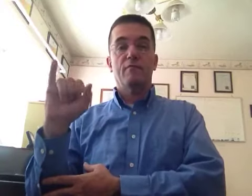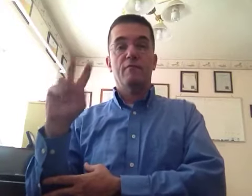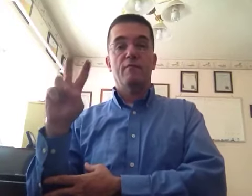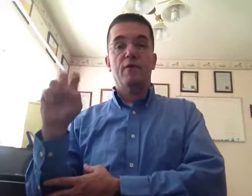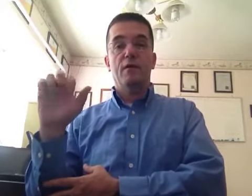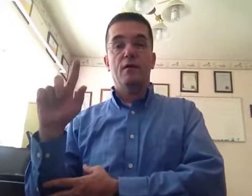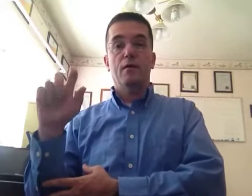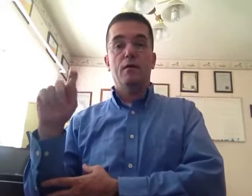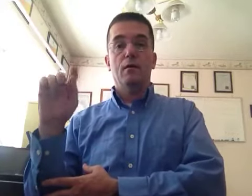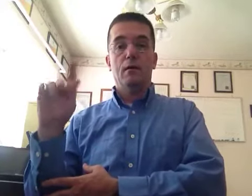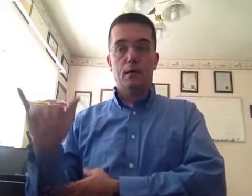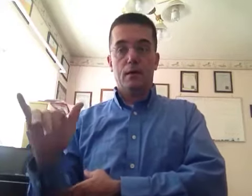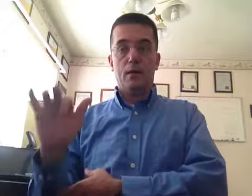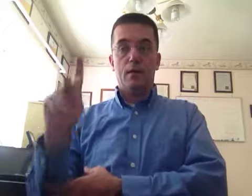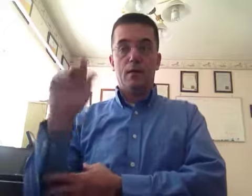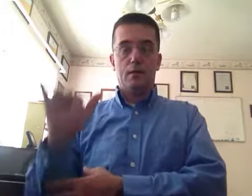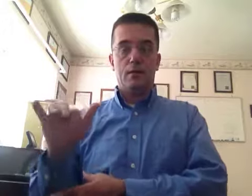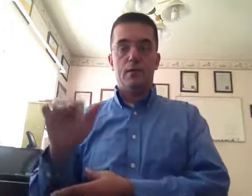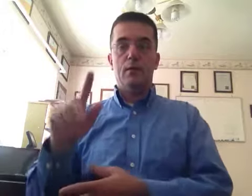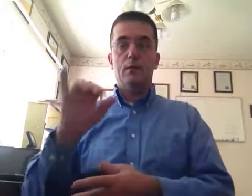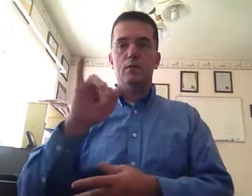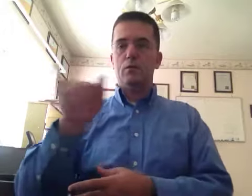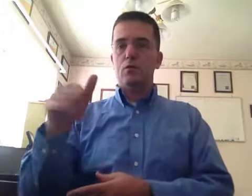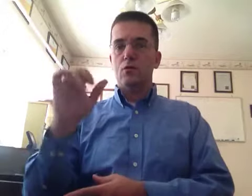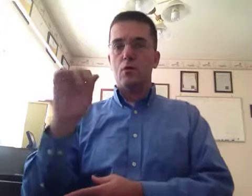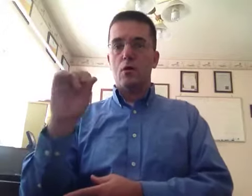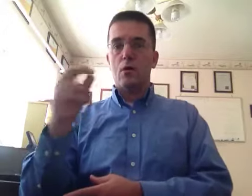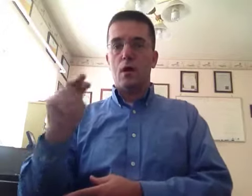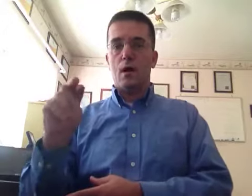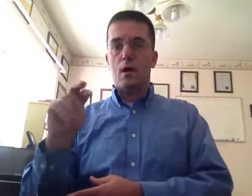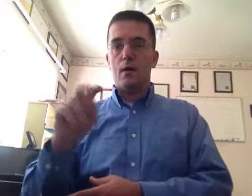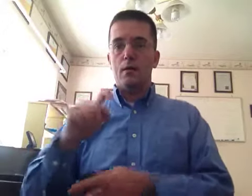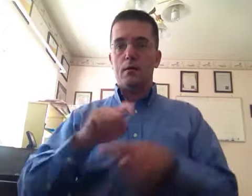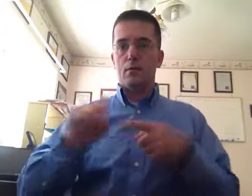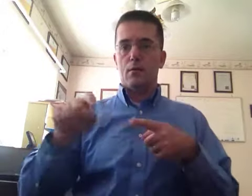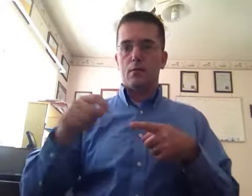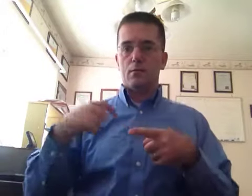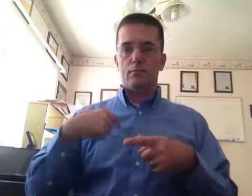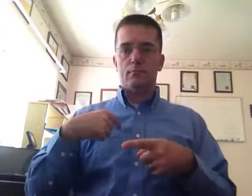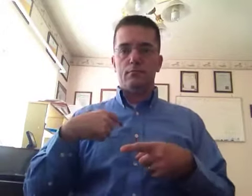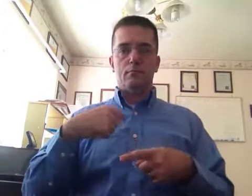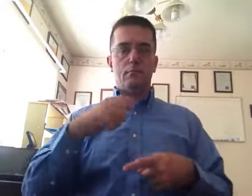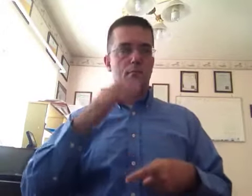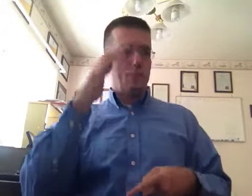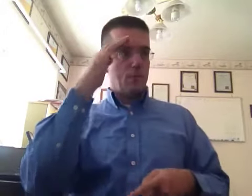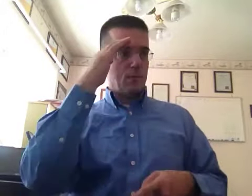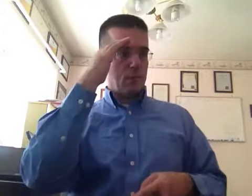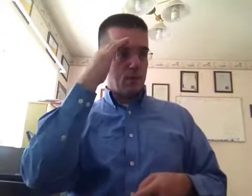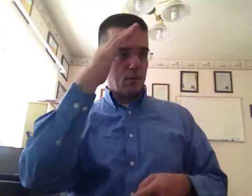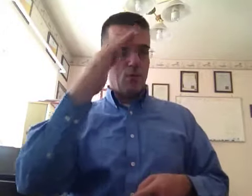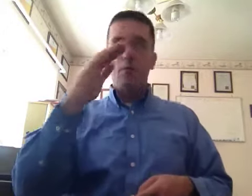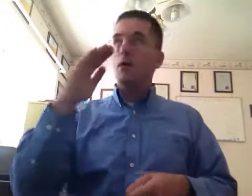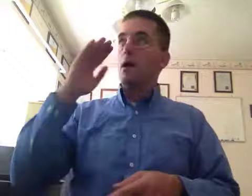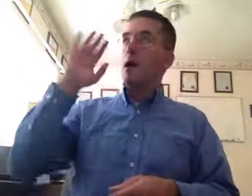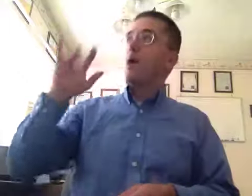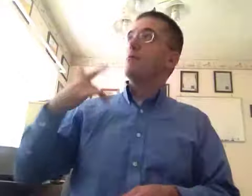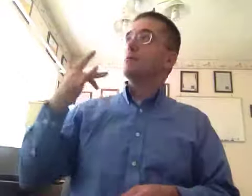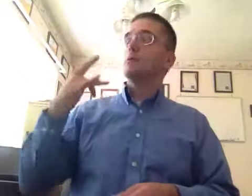How are you? Better than I deserve. What's up? The basis of my question, my wife and I have lived by your principles. We're out of